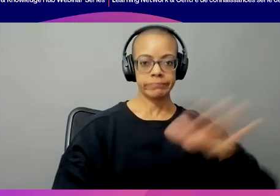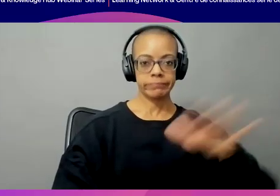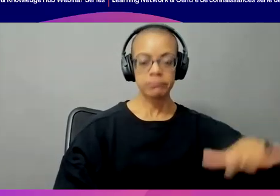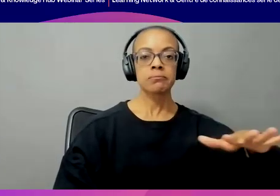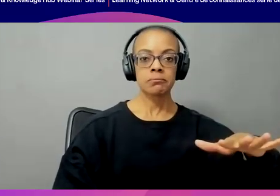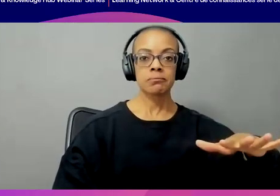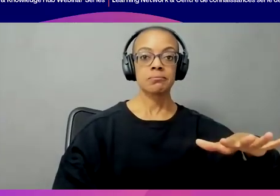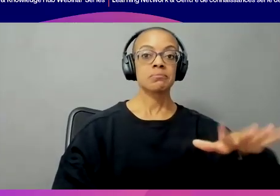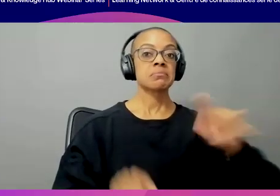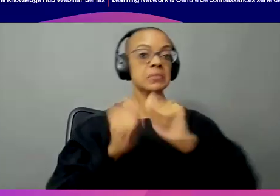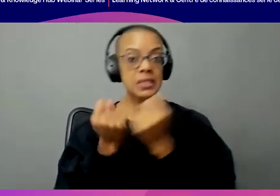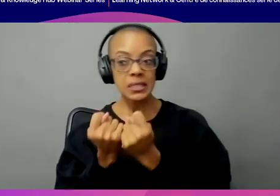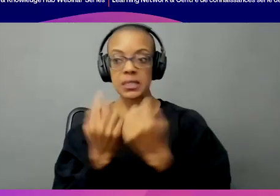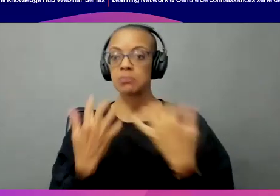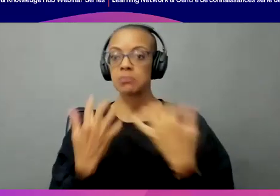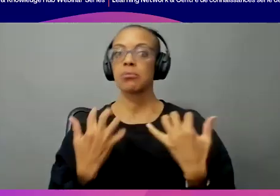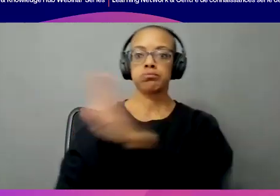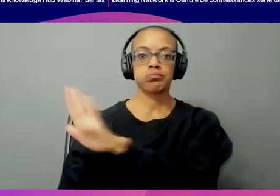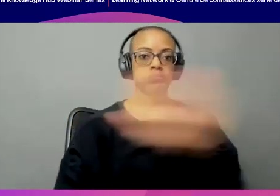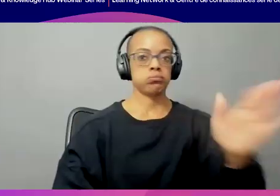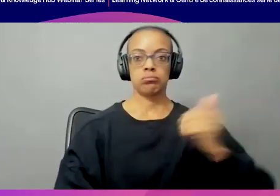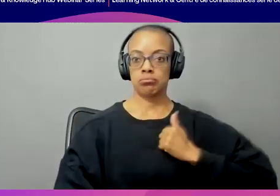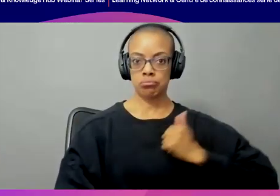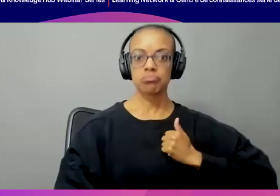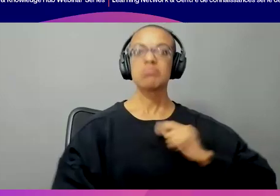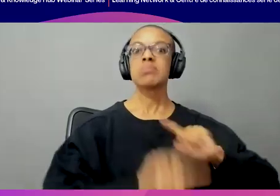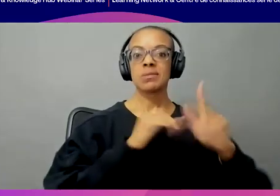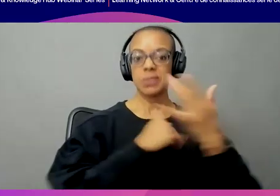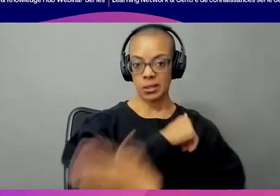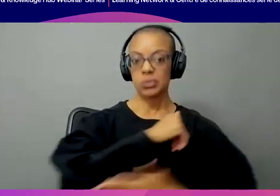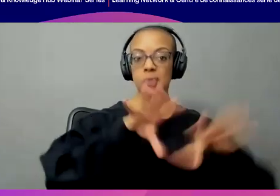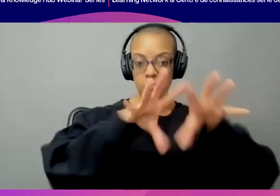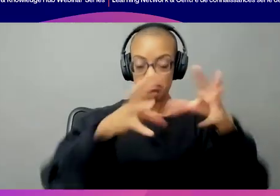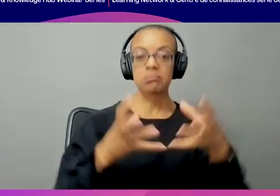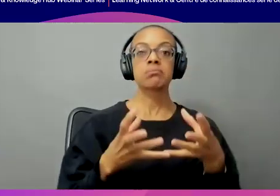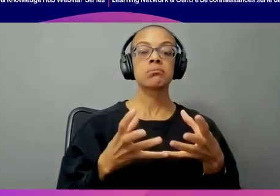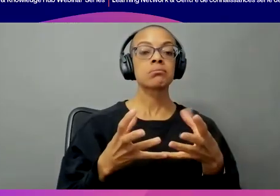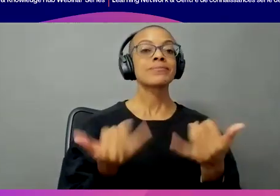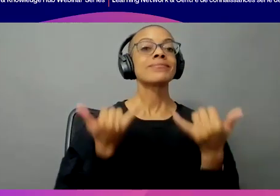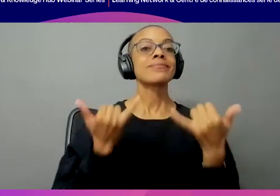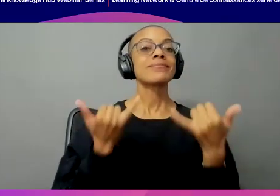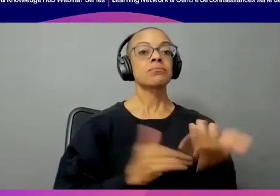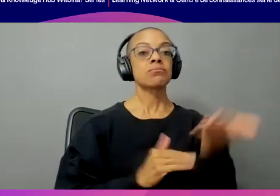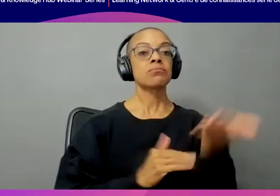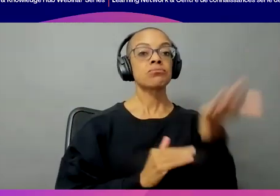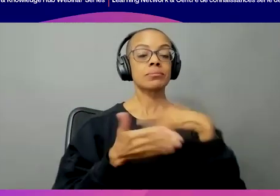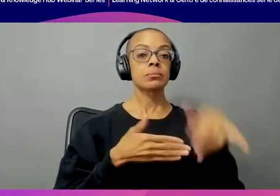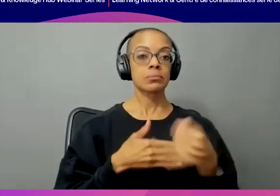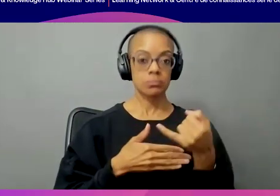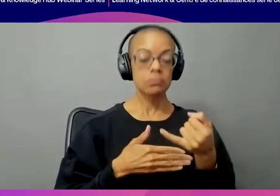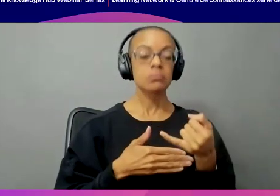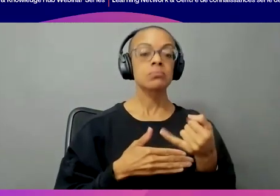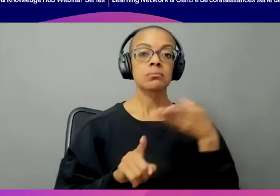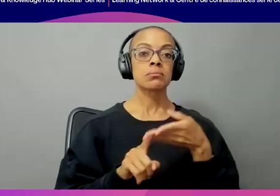our audiences are all over Canada and in many other countries. I'm talking today about this project where we